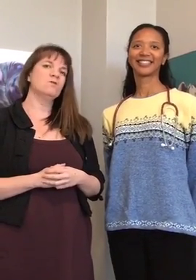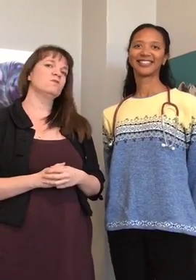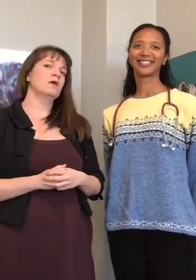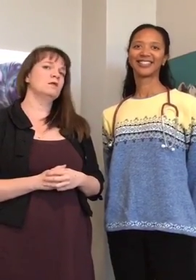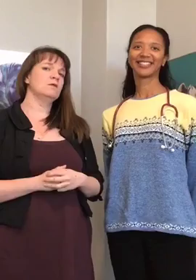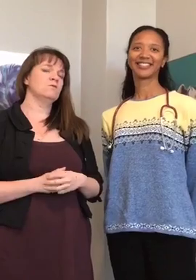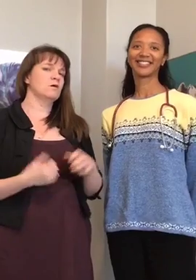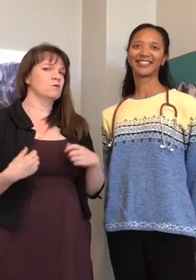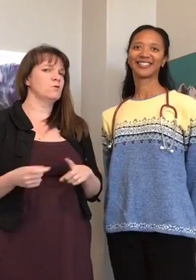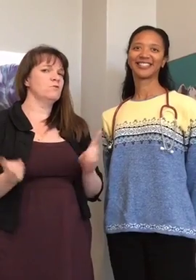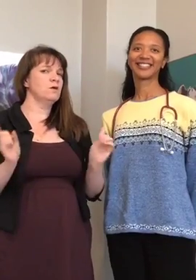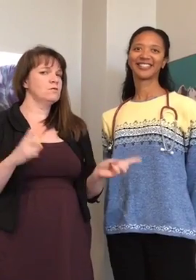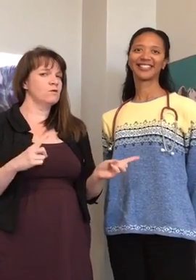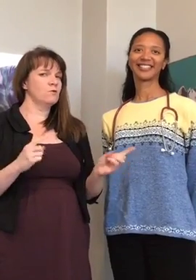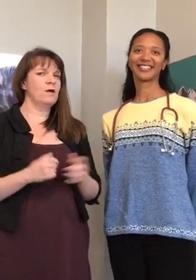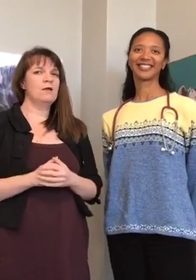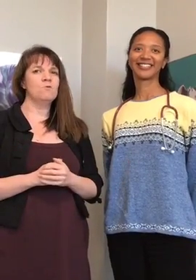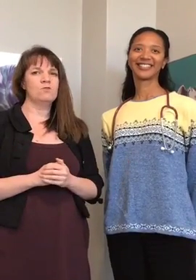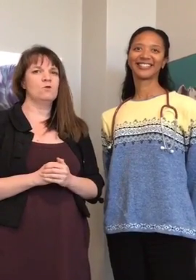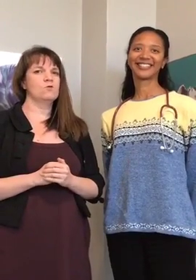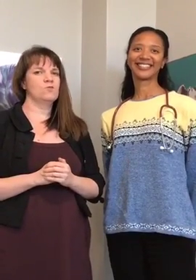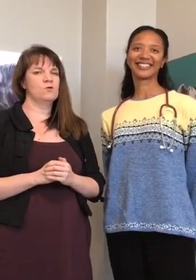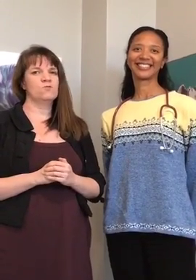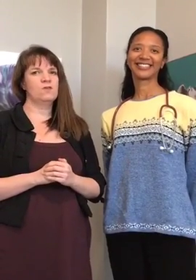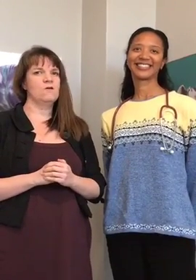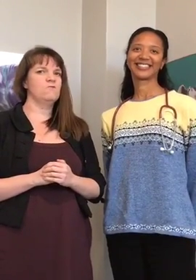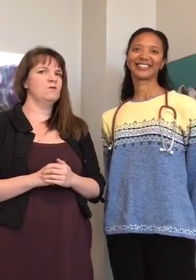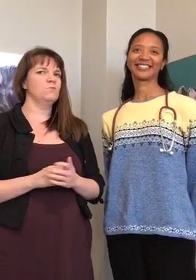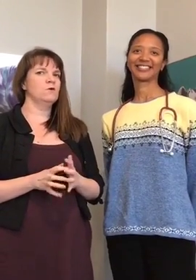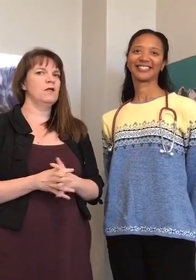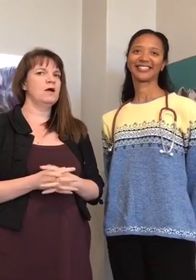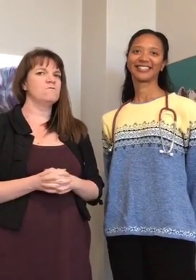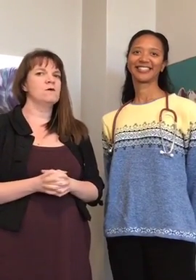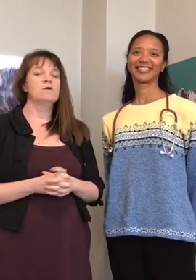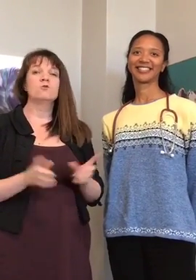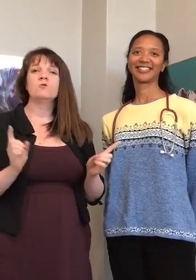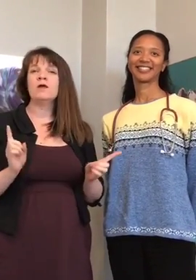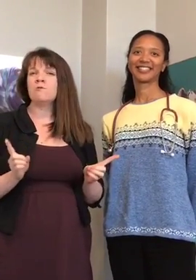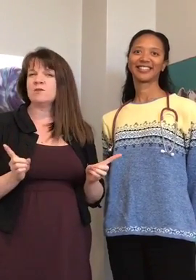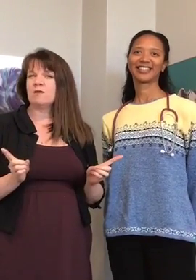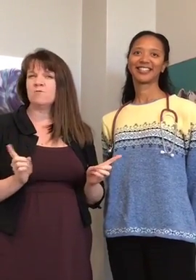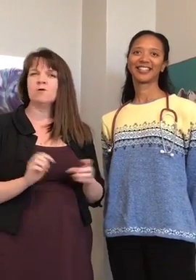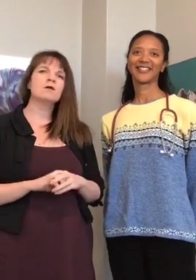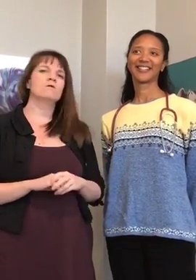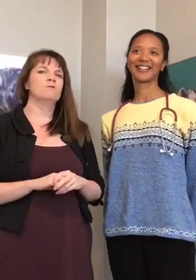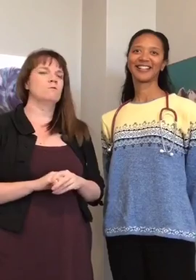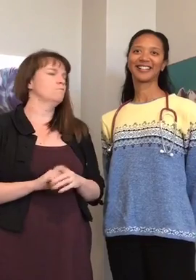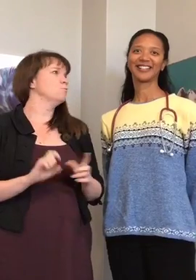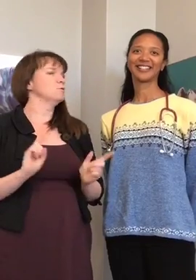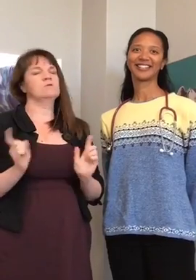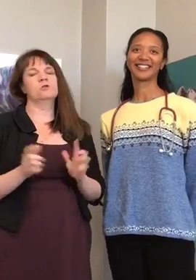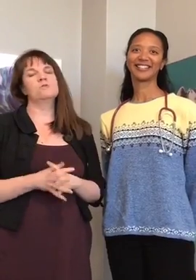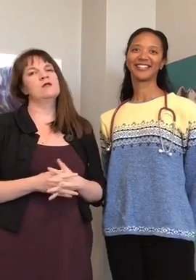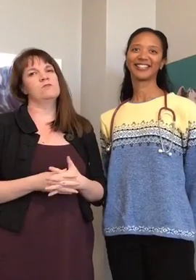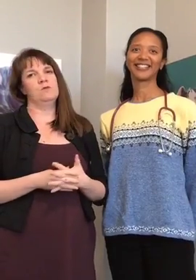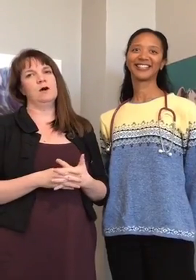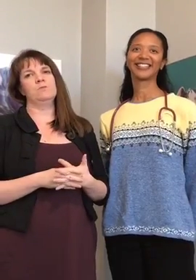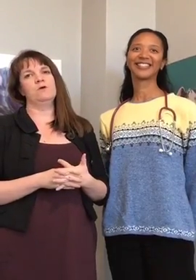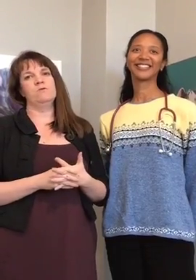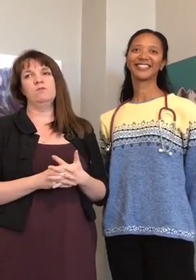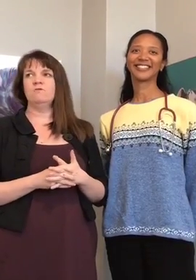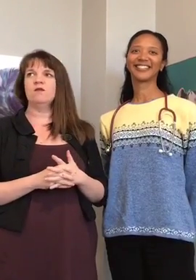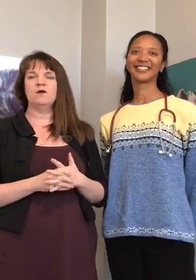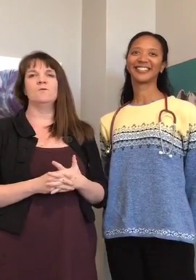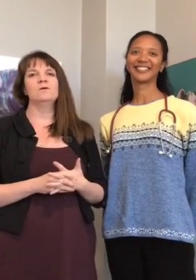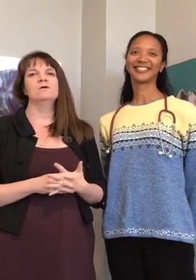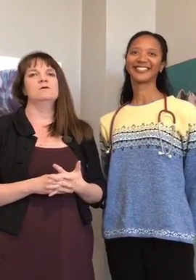So once again, it is Dr. Murphy and Dr. Wade with your Thursday Facebook Live, which we have a name for. If you will learn that at the bottom